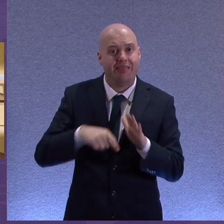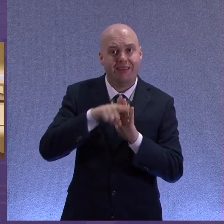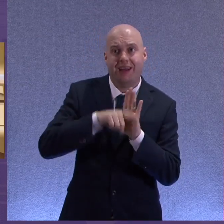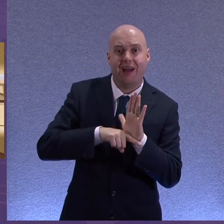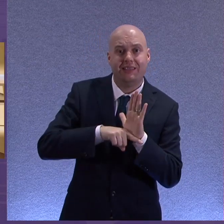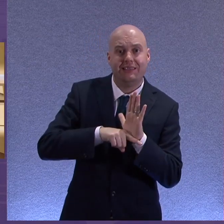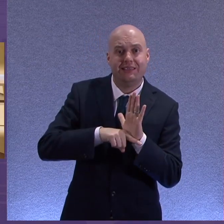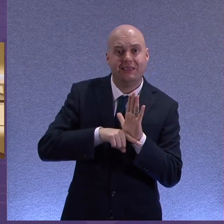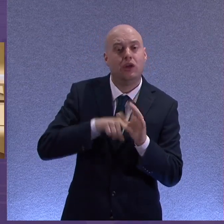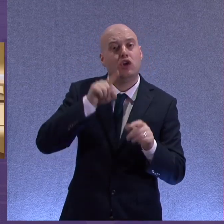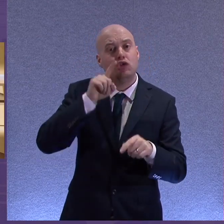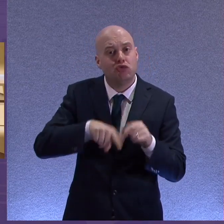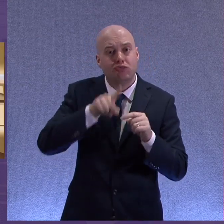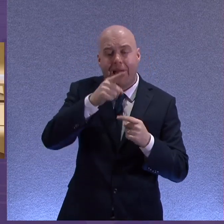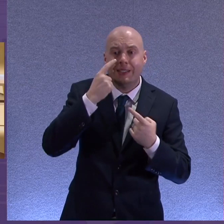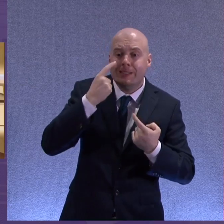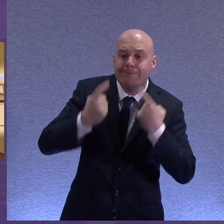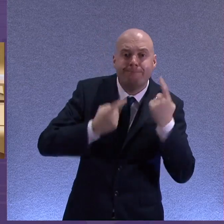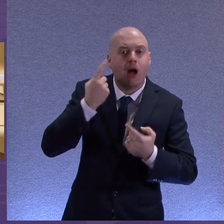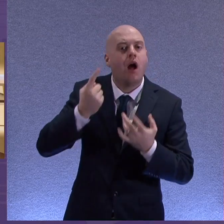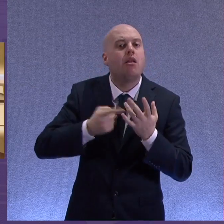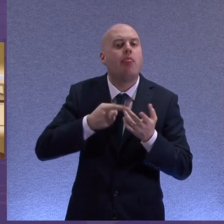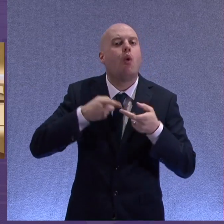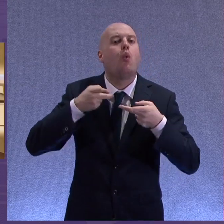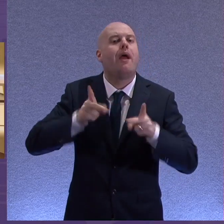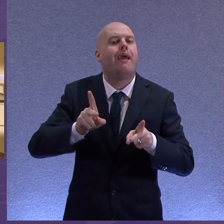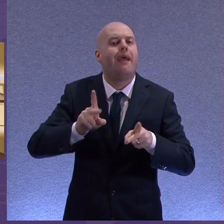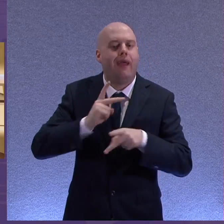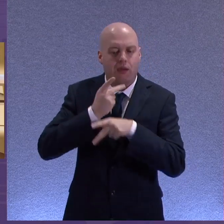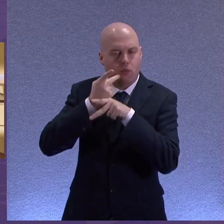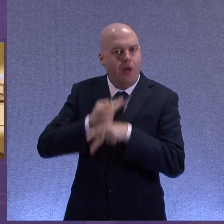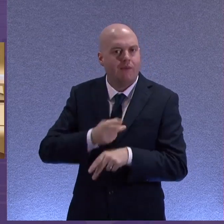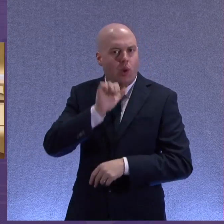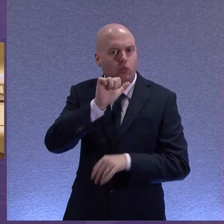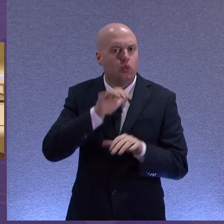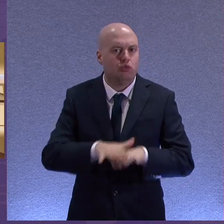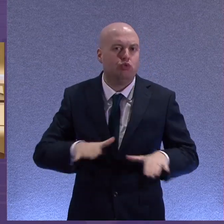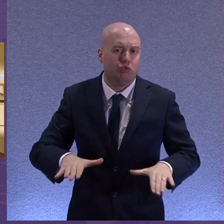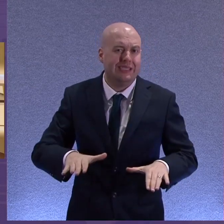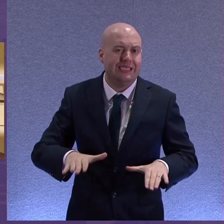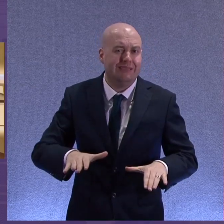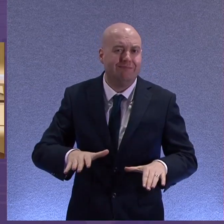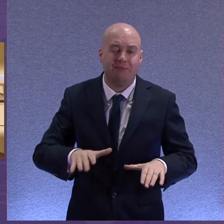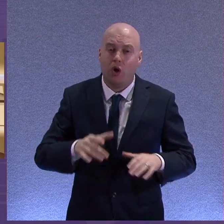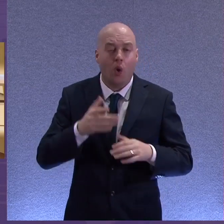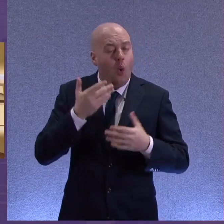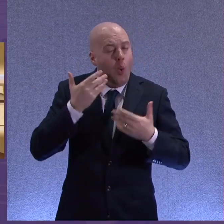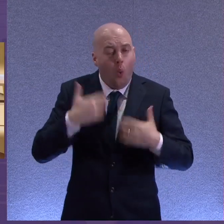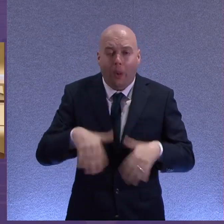solutions for childcare before trying to secure childcare settings through local authority provision. Now, we